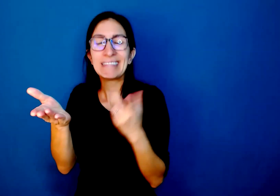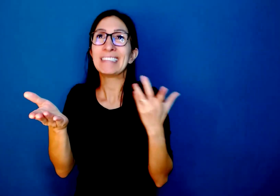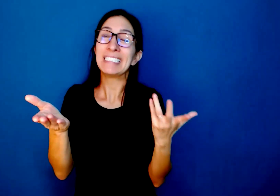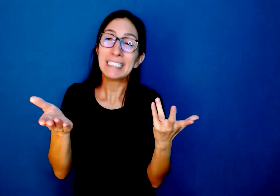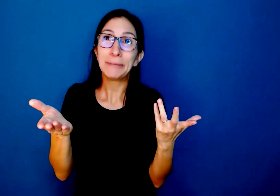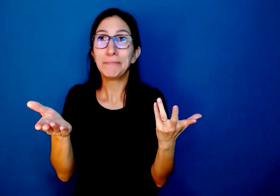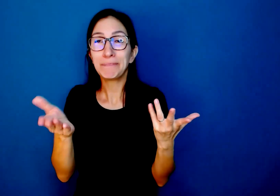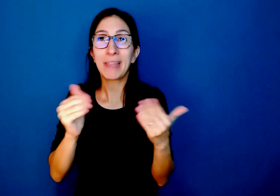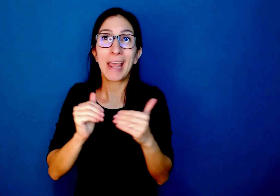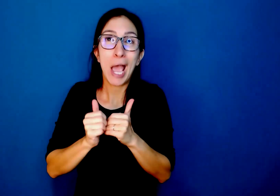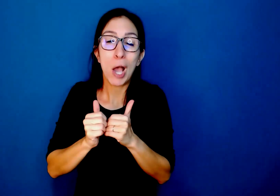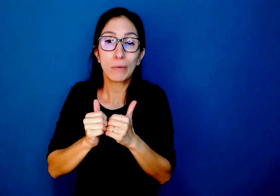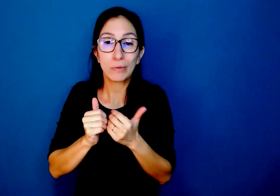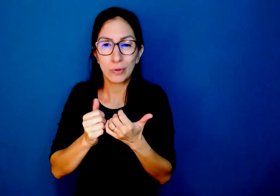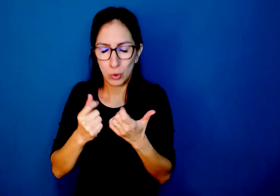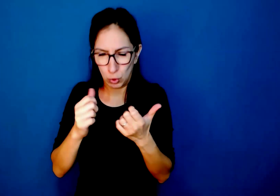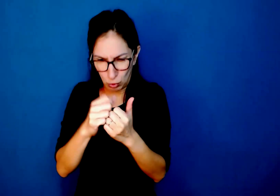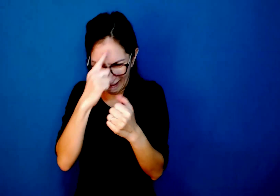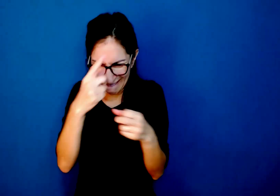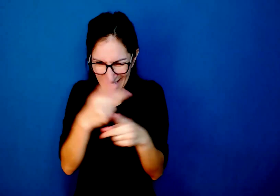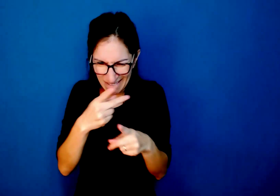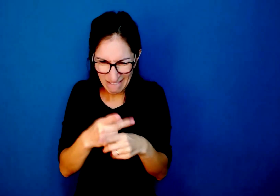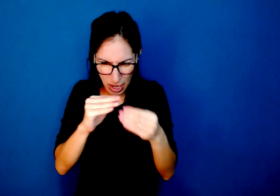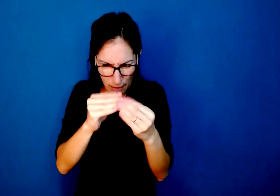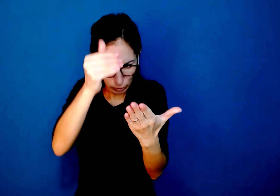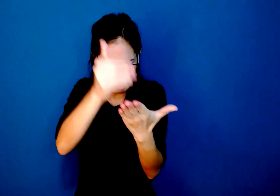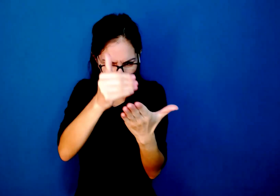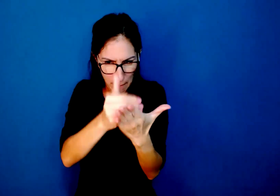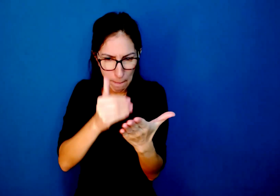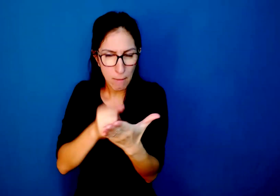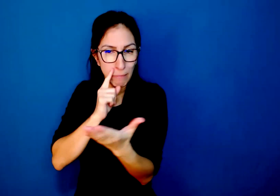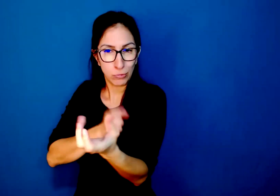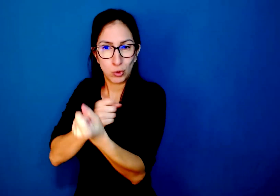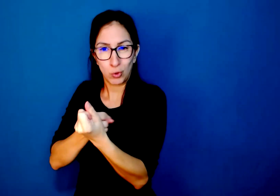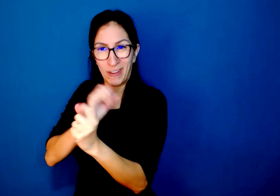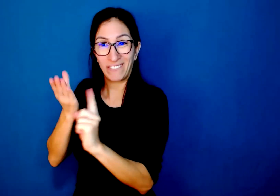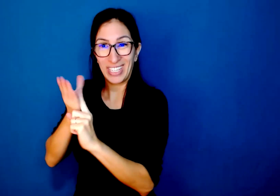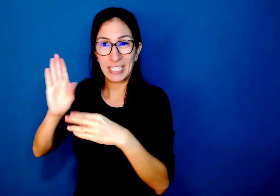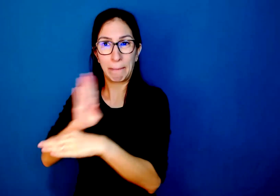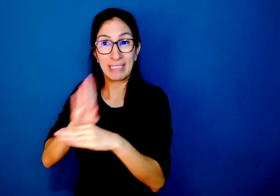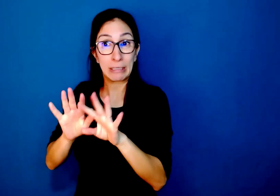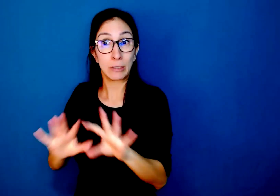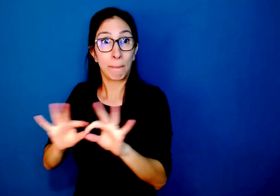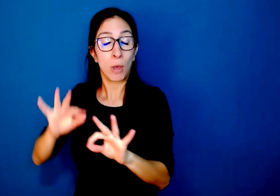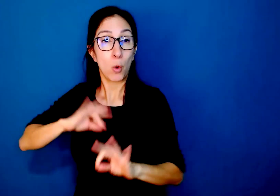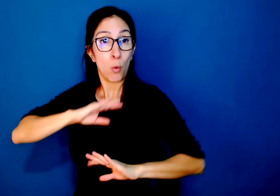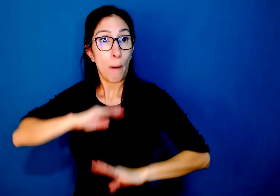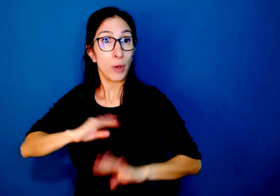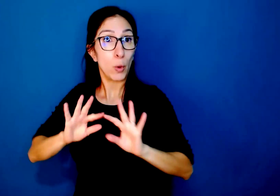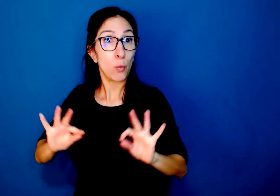the sort of math on these things and making the business case. So I won't sit there and rehash all that for everyone here,